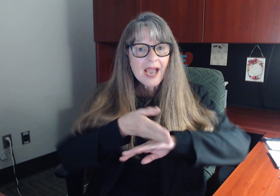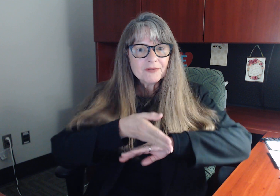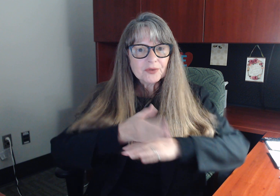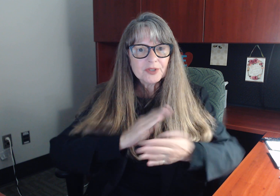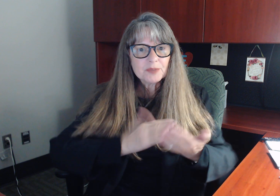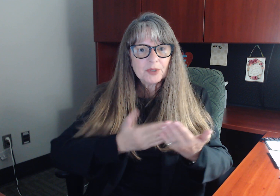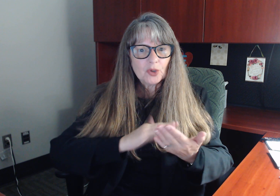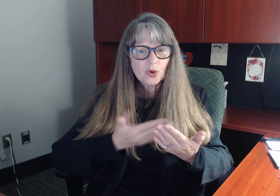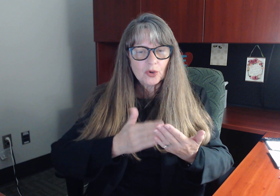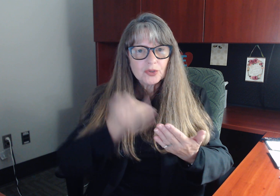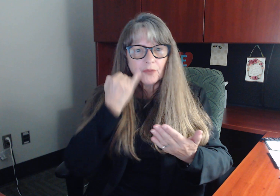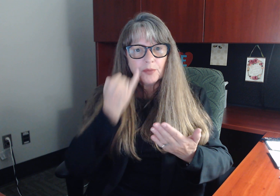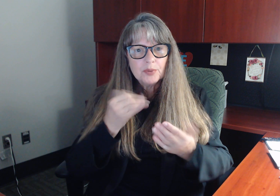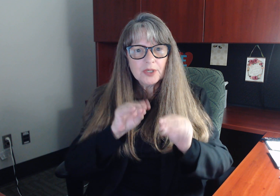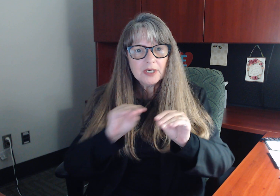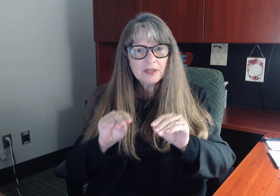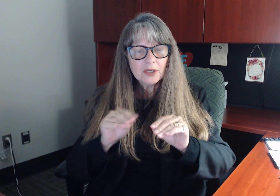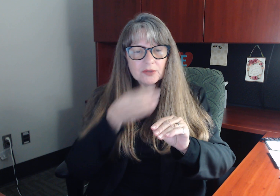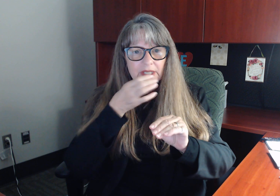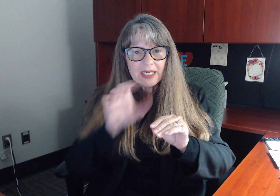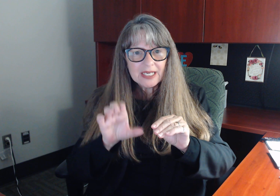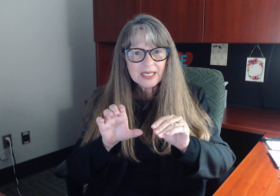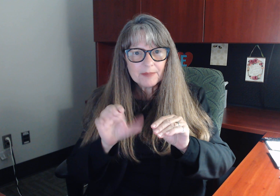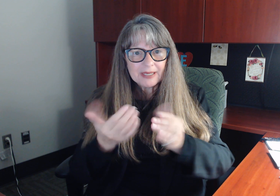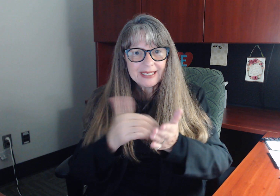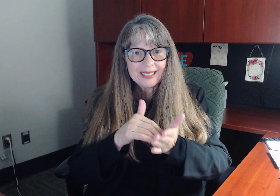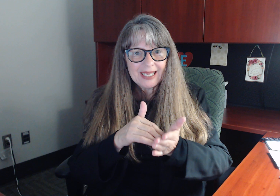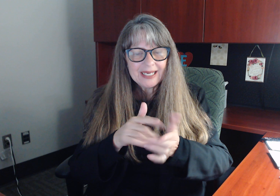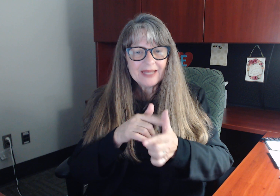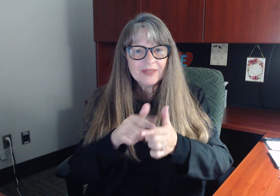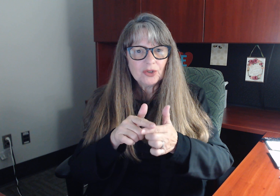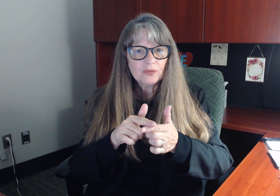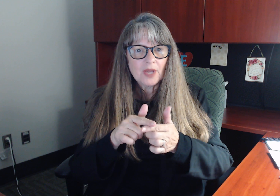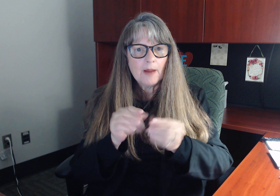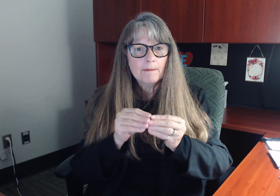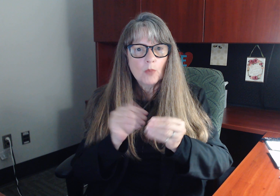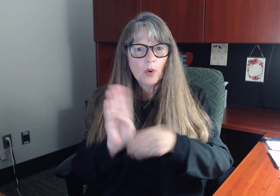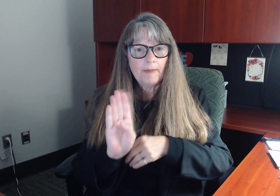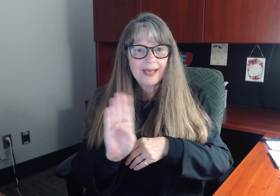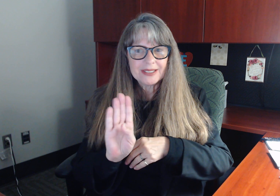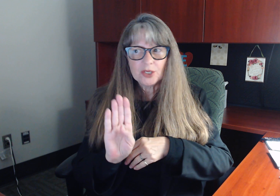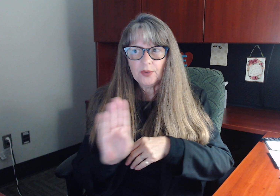after it's been cooked. So if you put it in there to heat it up again, then you've got more bacteria.